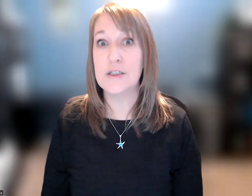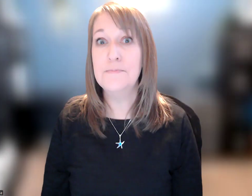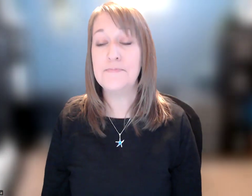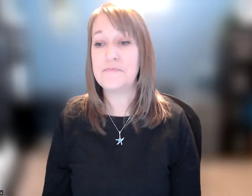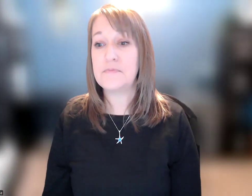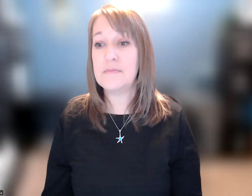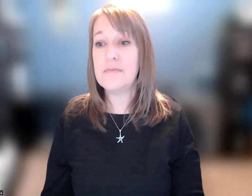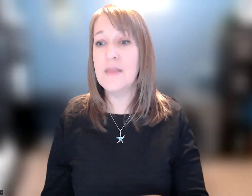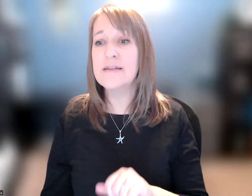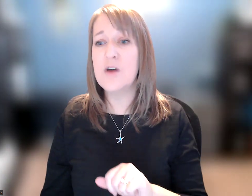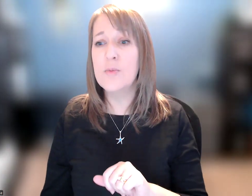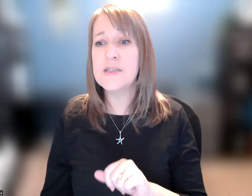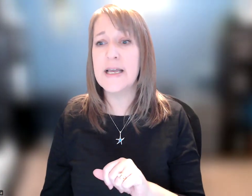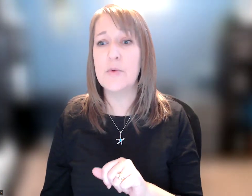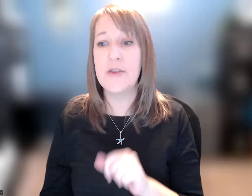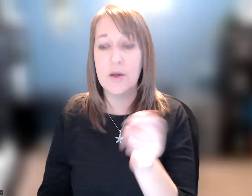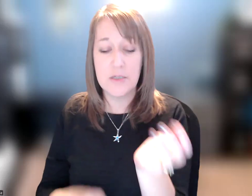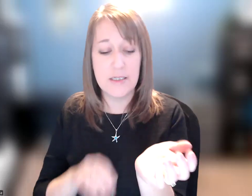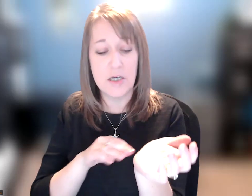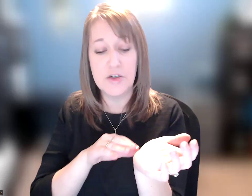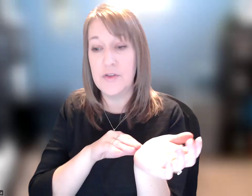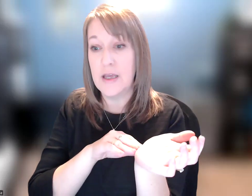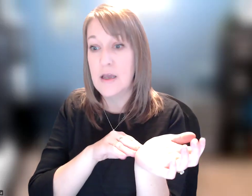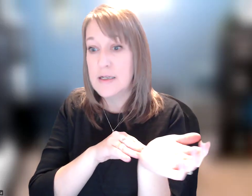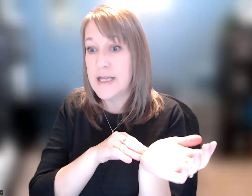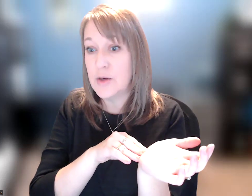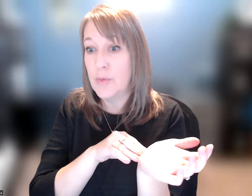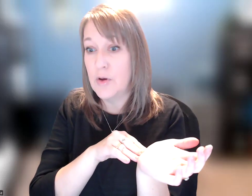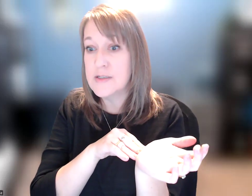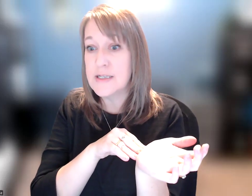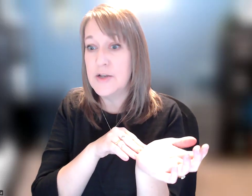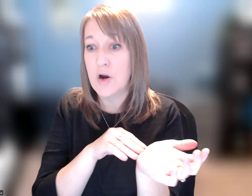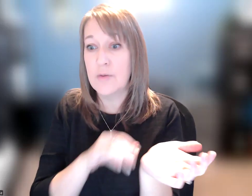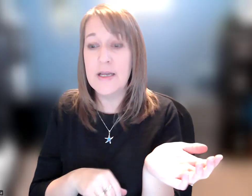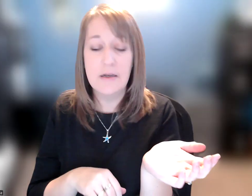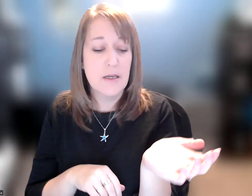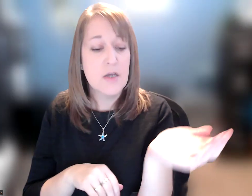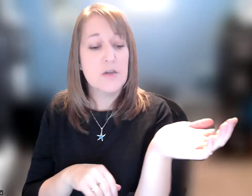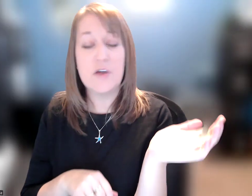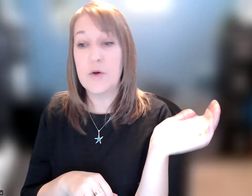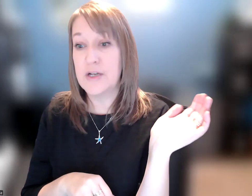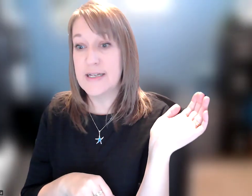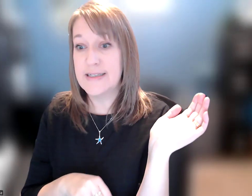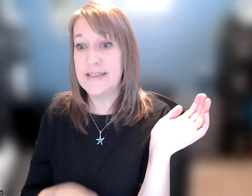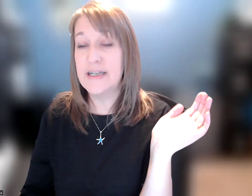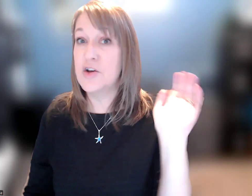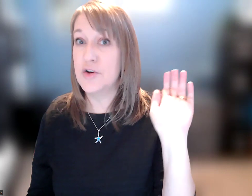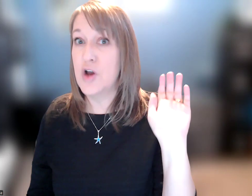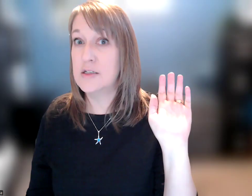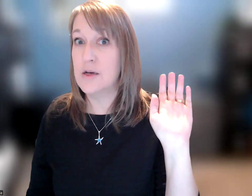Doctor, it's almost like when they go to the doctor, they take your pulse and your heartbeat. So you're going to stick on your non-dominant